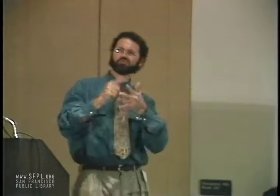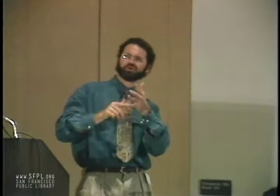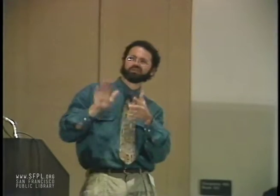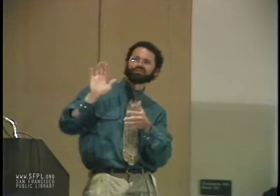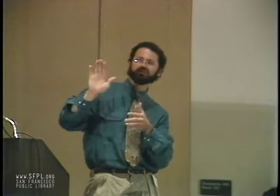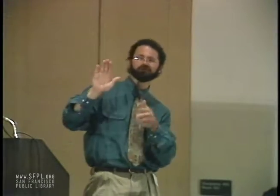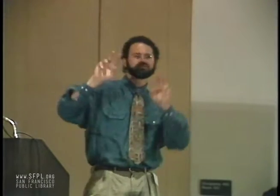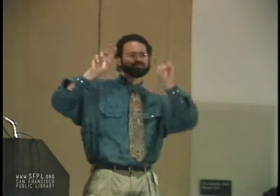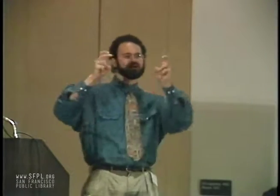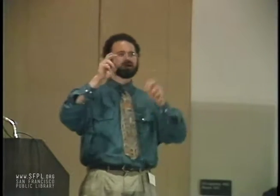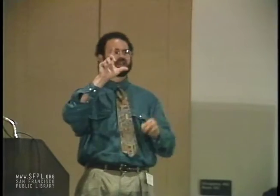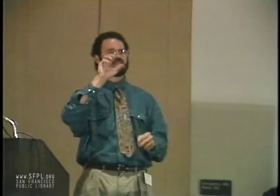themselves.